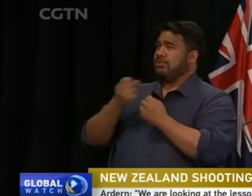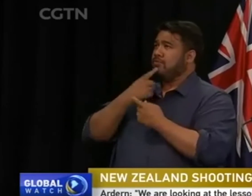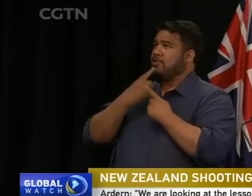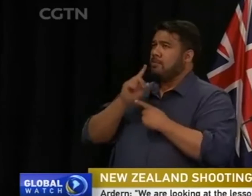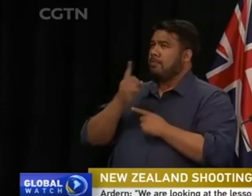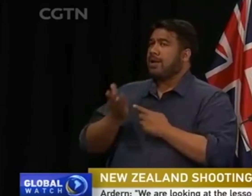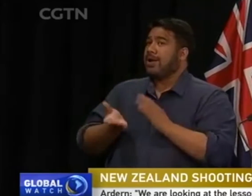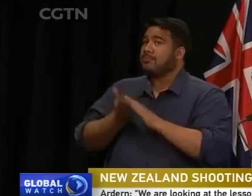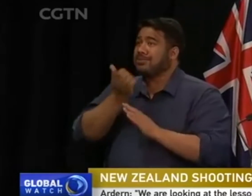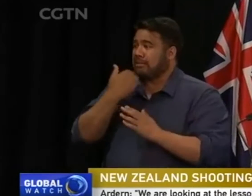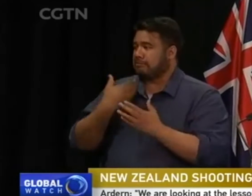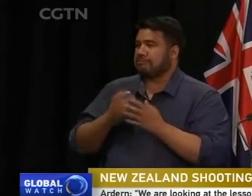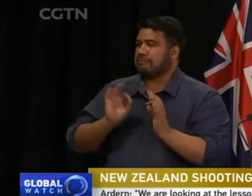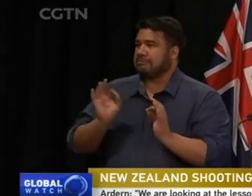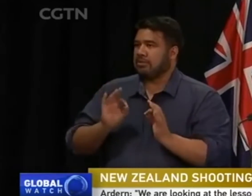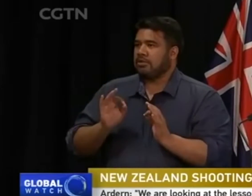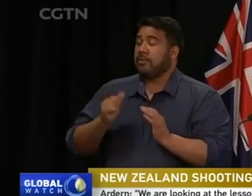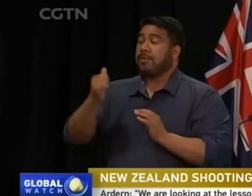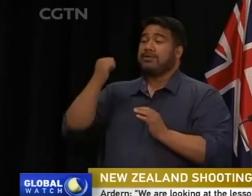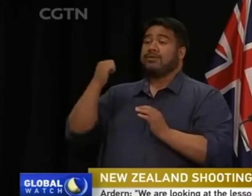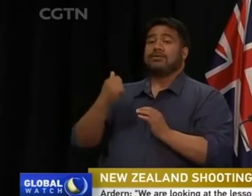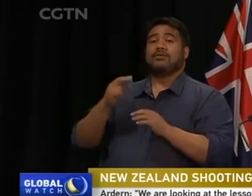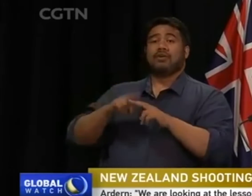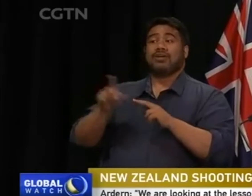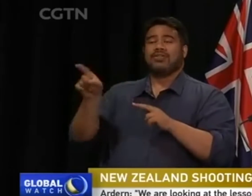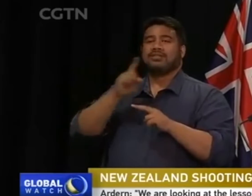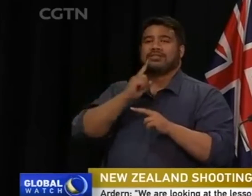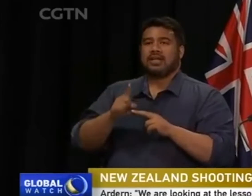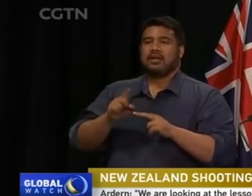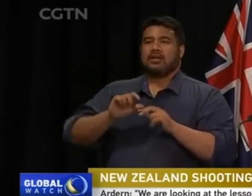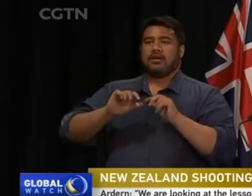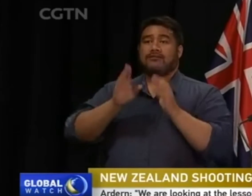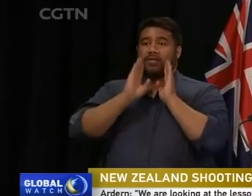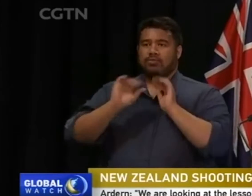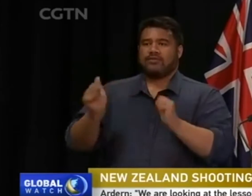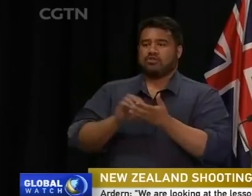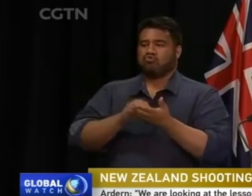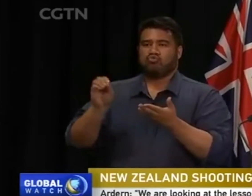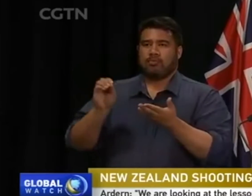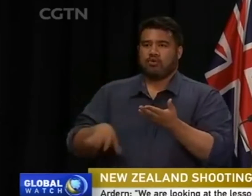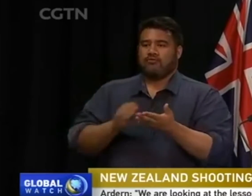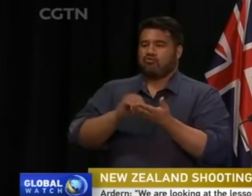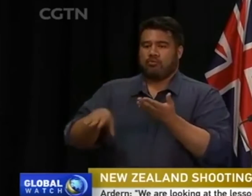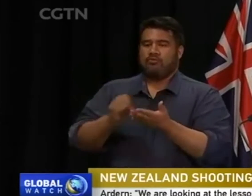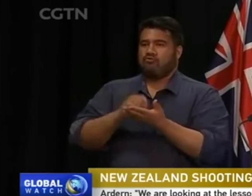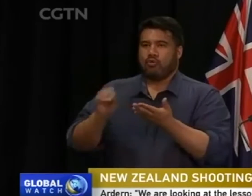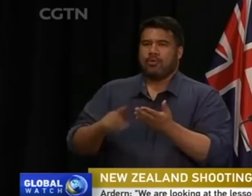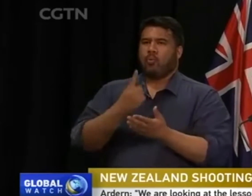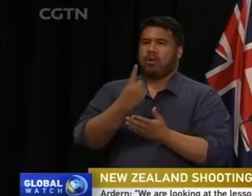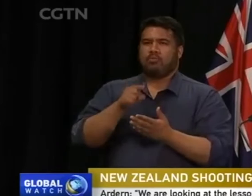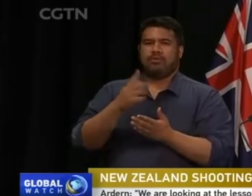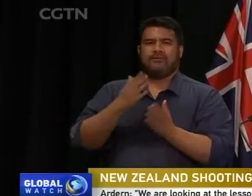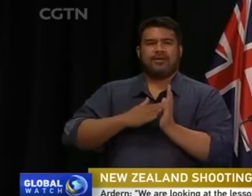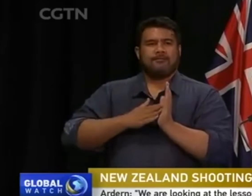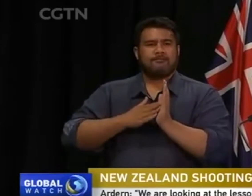that indicated at that time they had removed, and it would, I'm sure, no doubt be a higher number now, 1.5